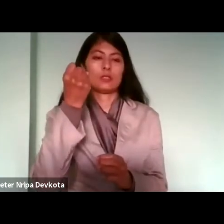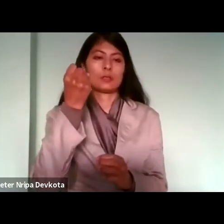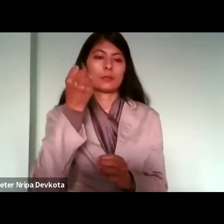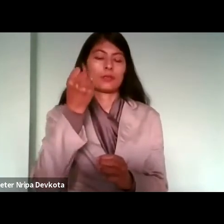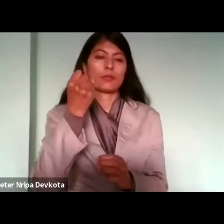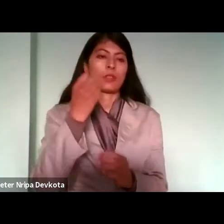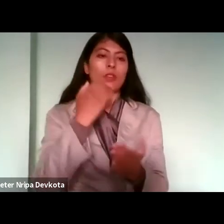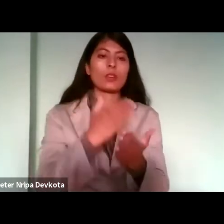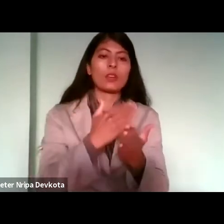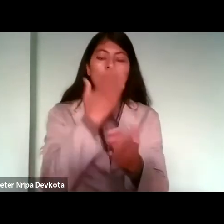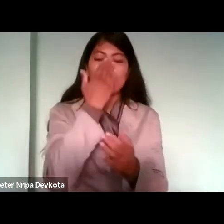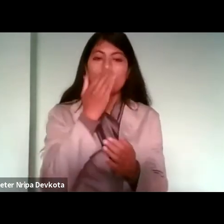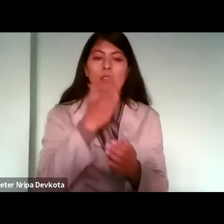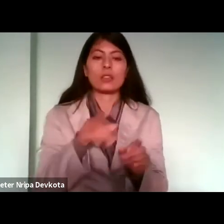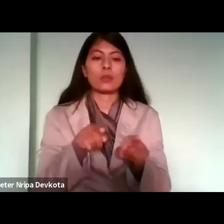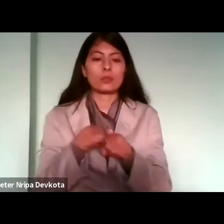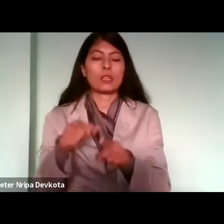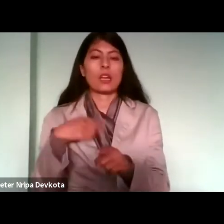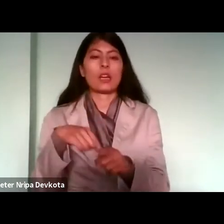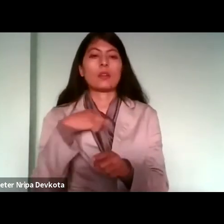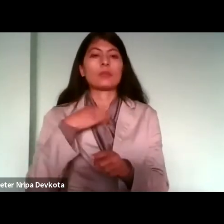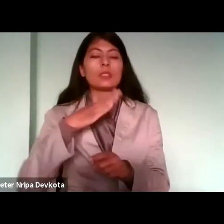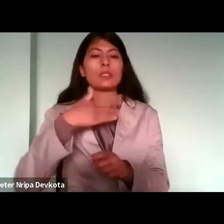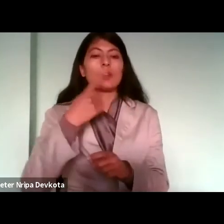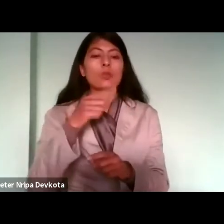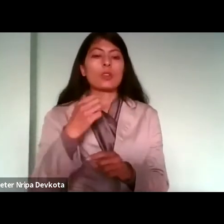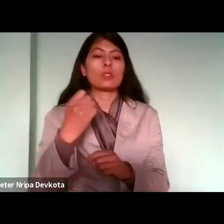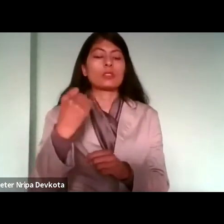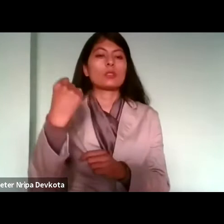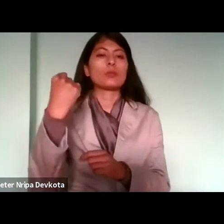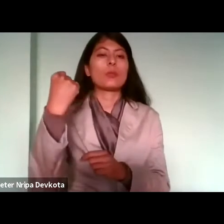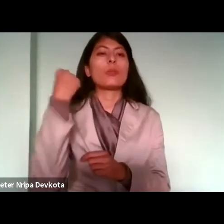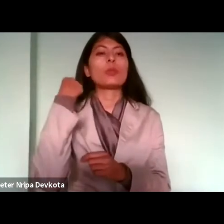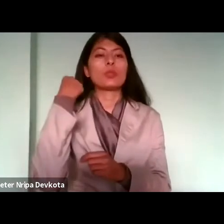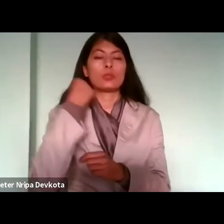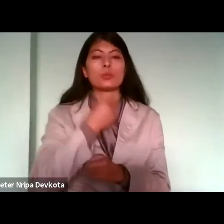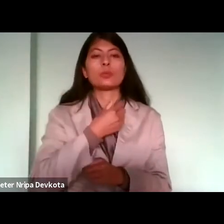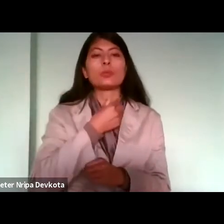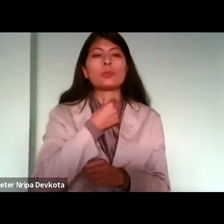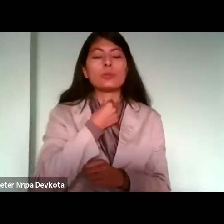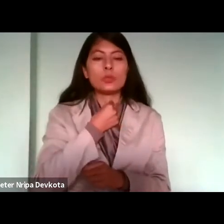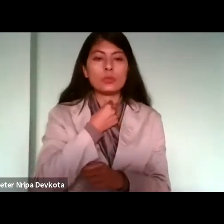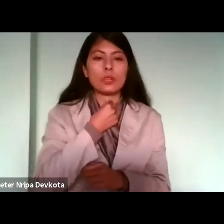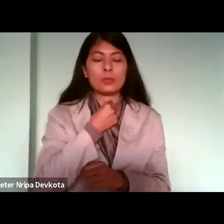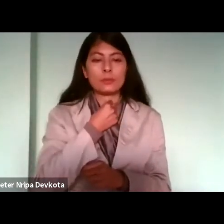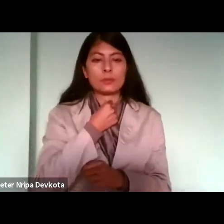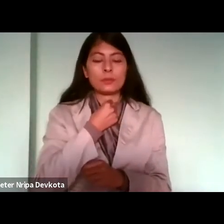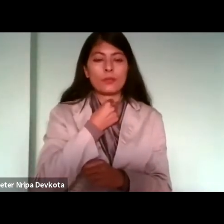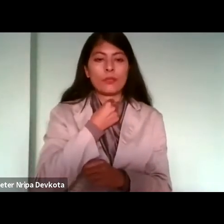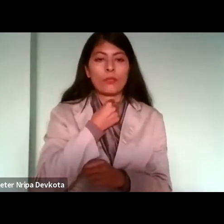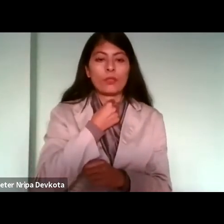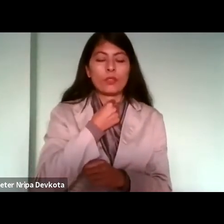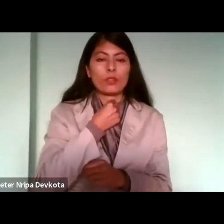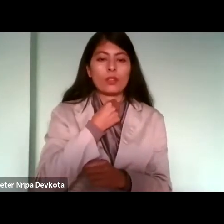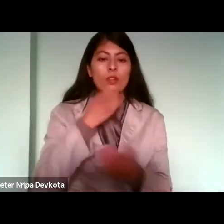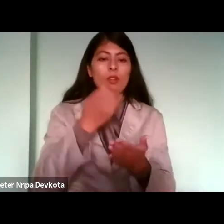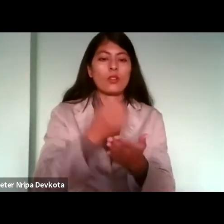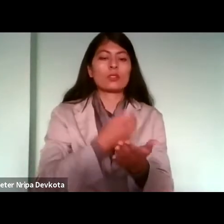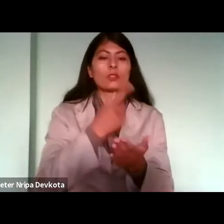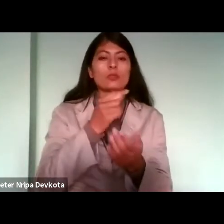us to have a strong faith in the transformative power of